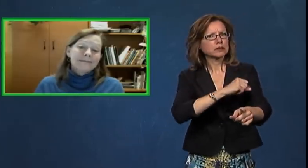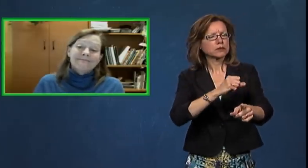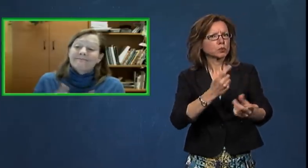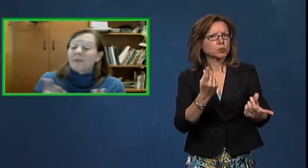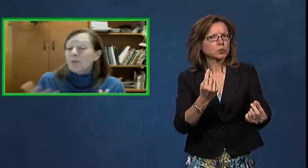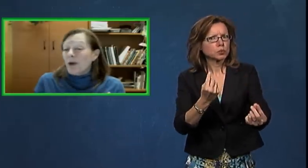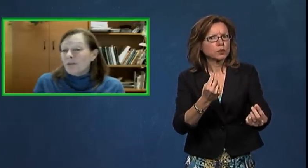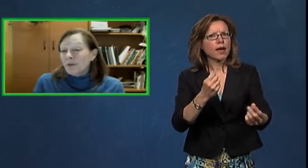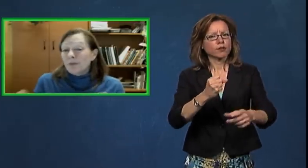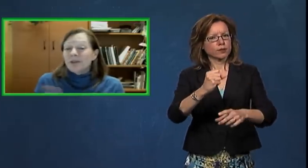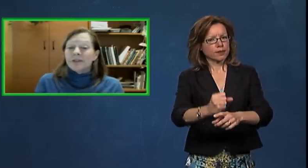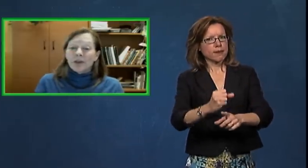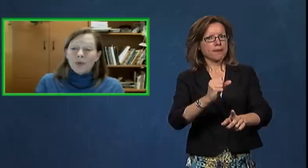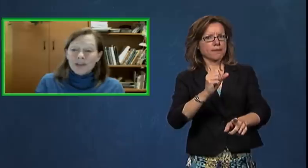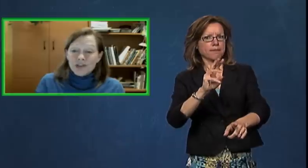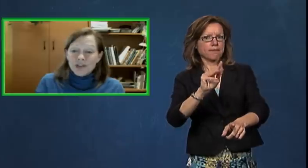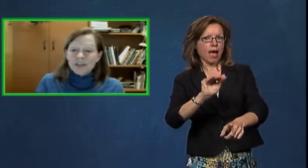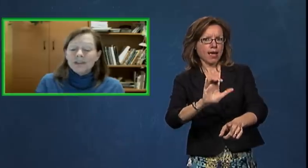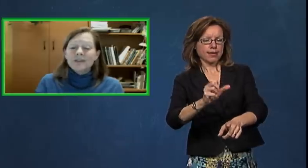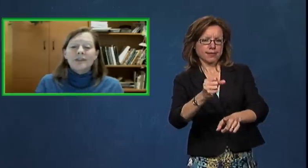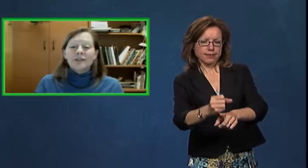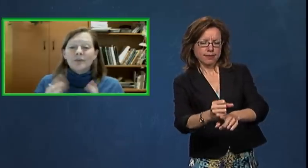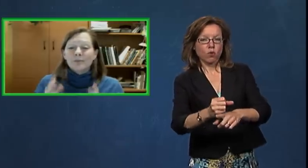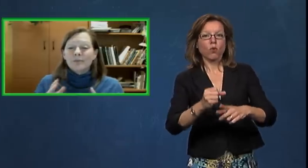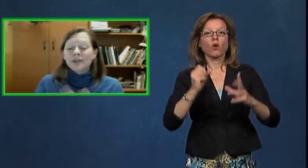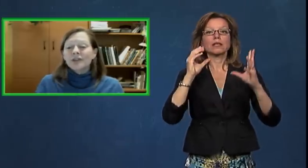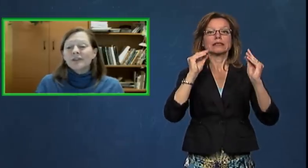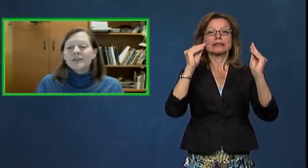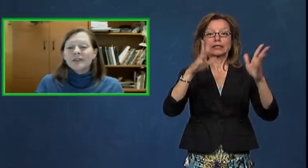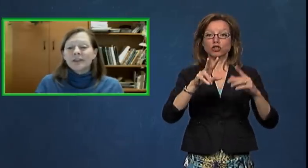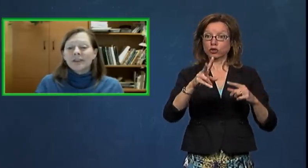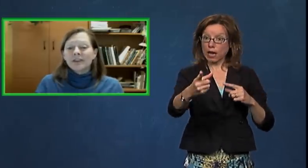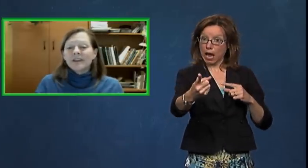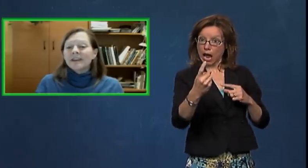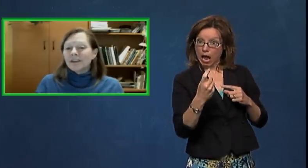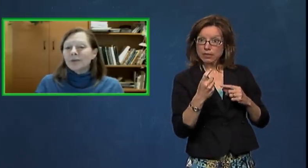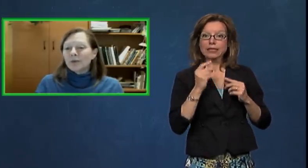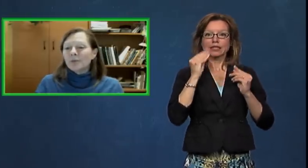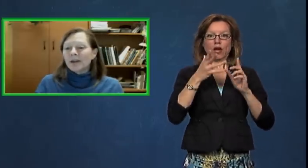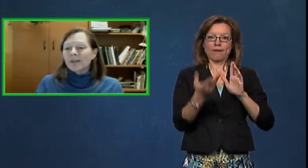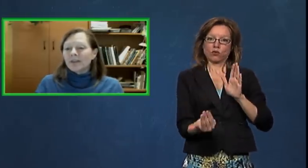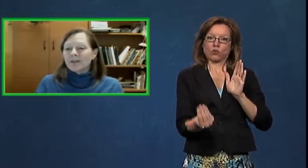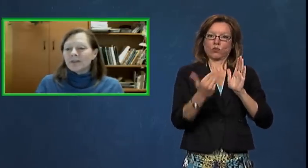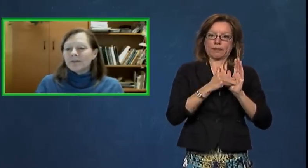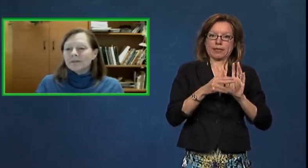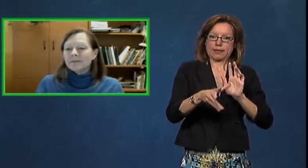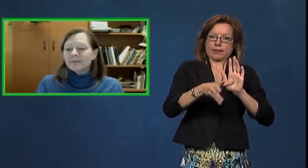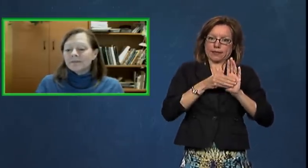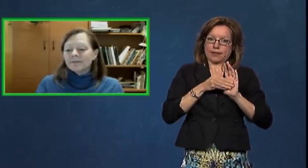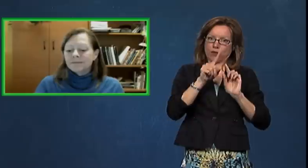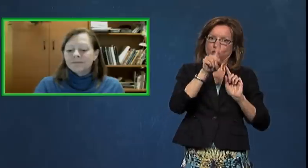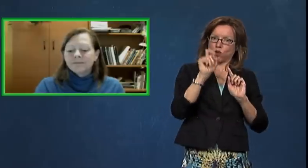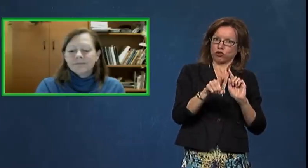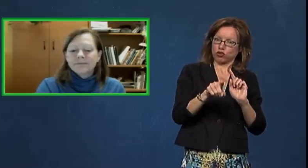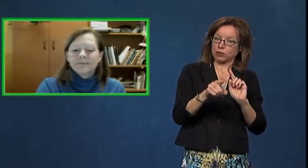or the prof repeats the questions. There's much to consider in a room like this.